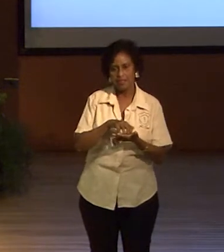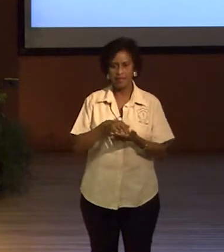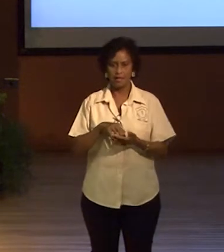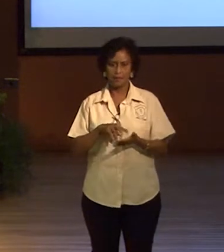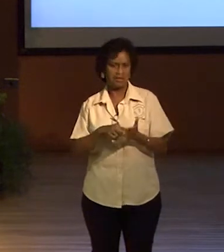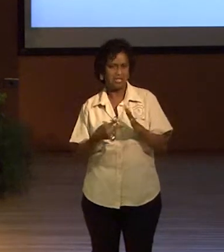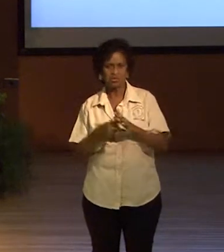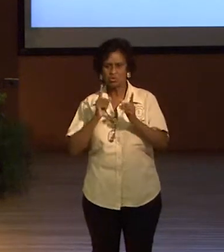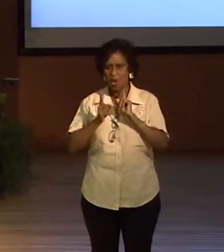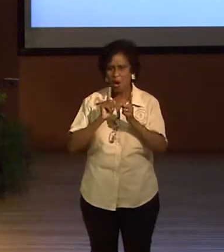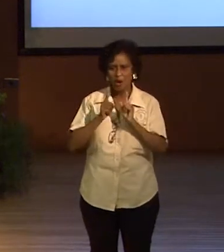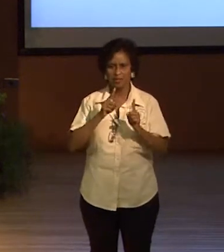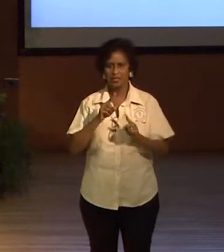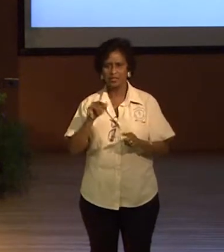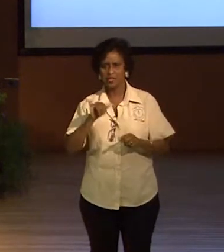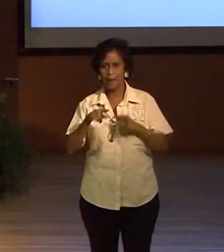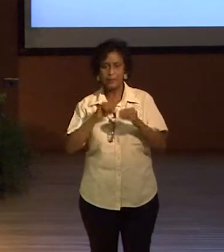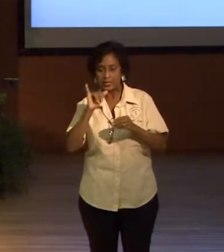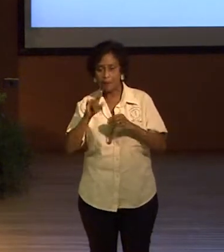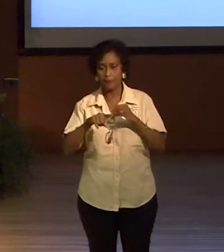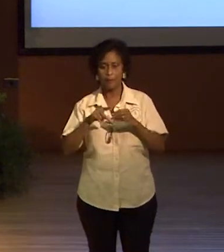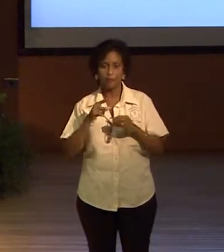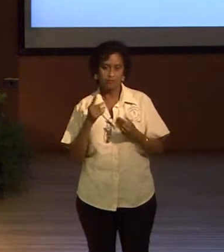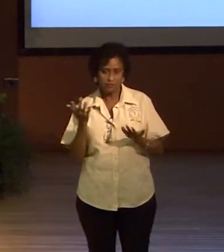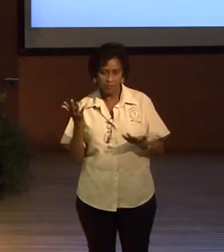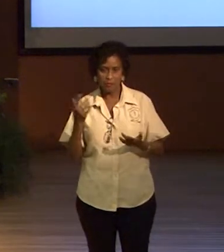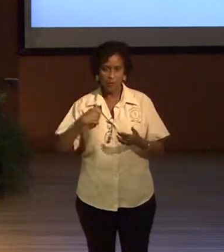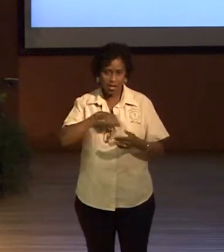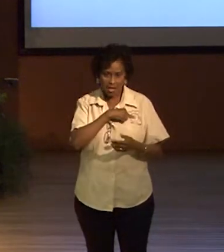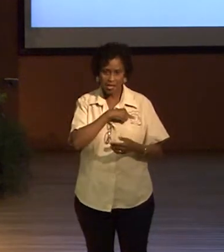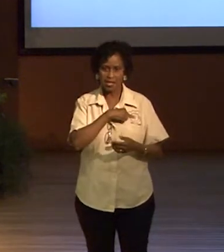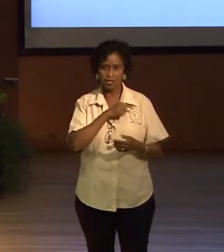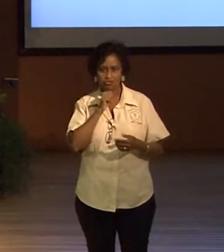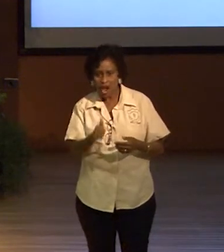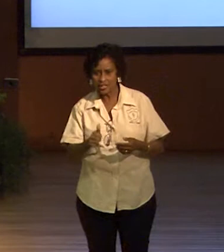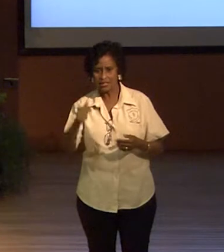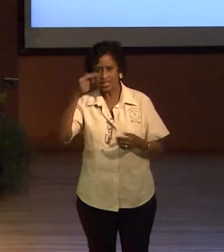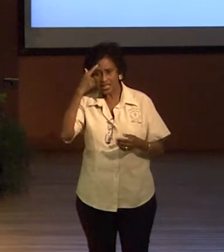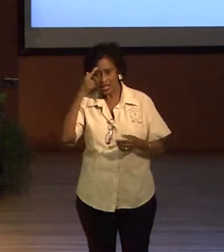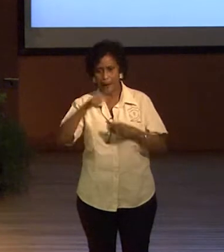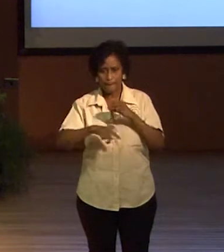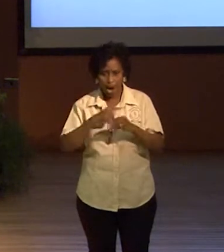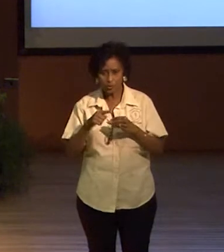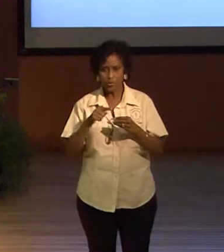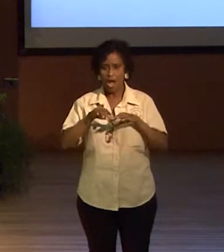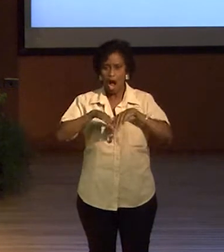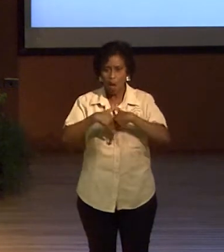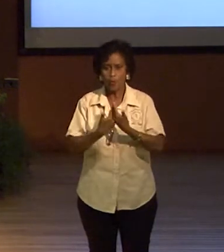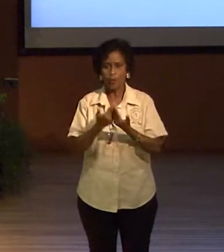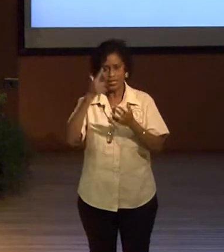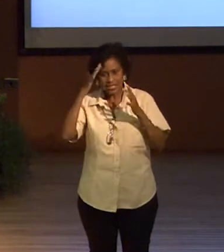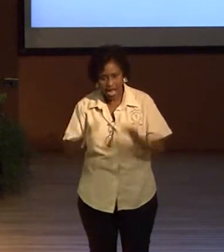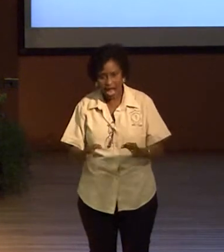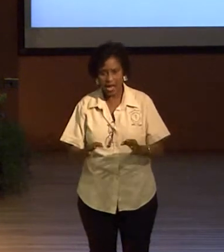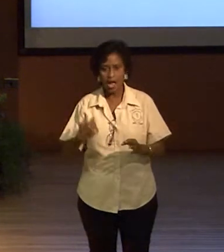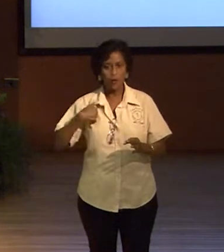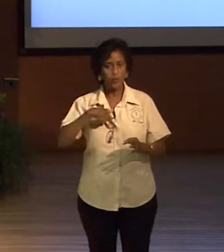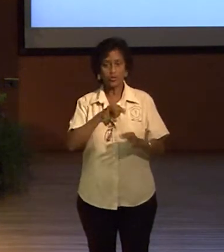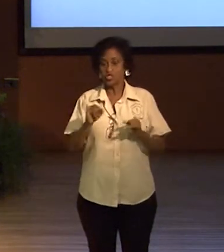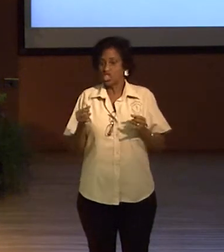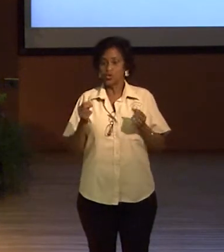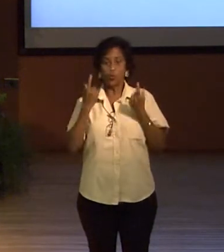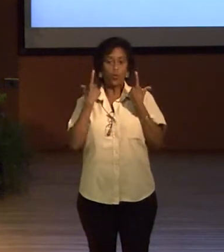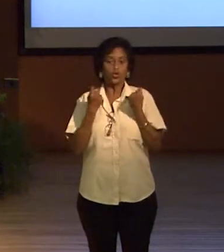saying about these unconsidered forces that influence what we do what we choose to do in our lives and